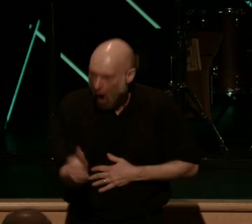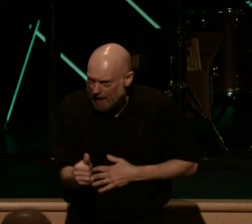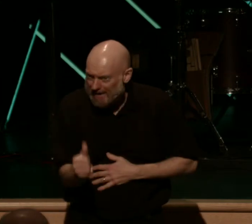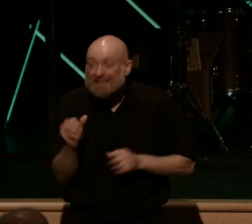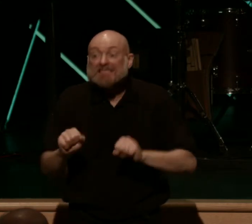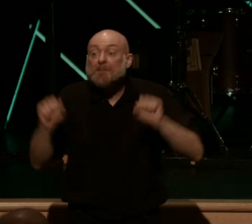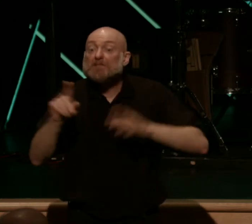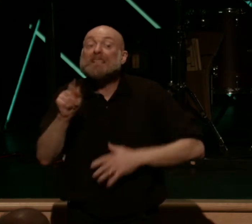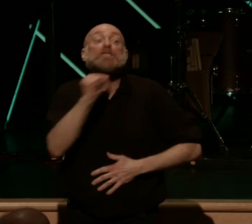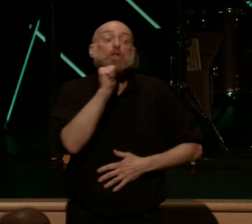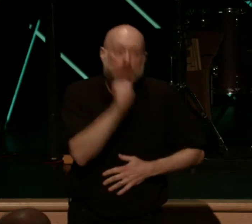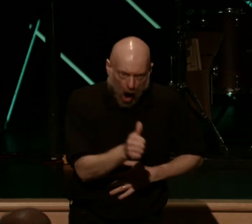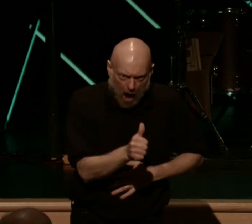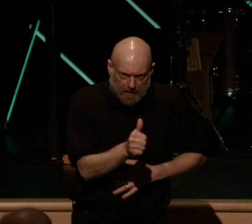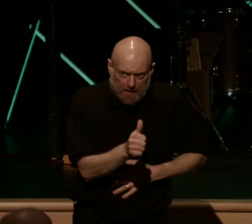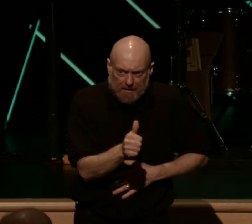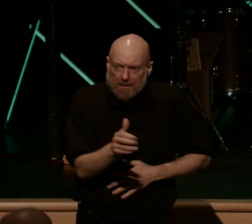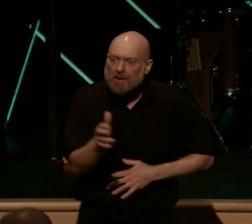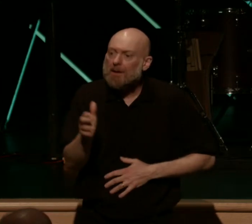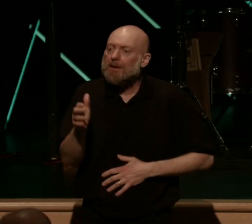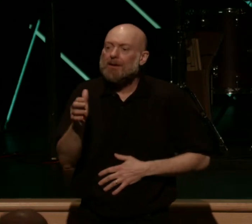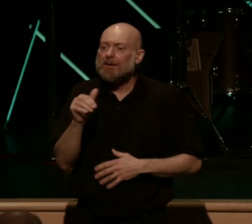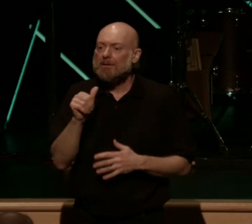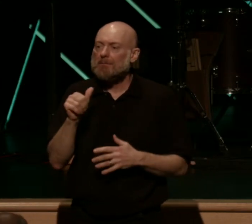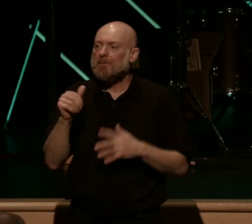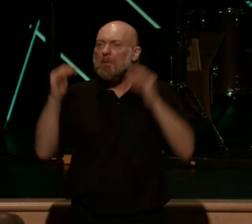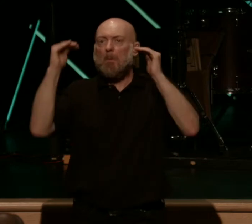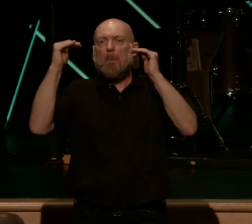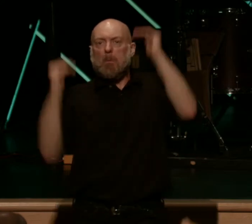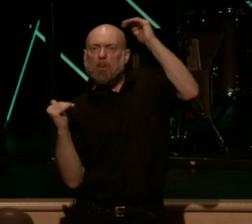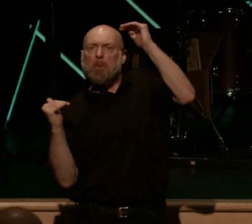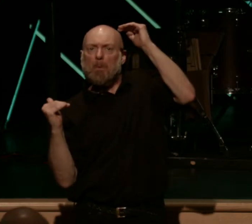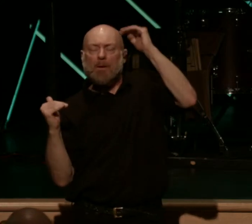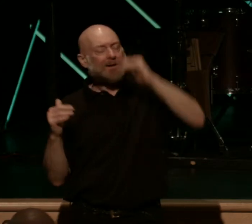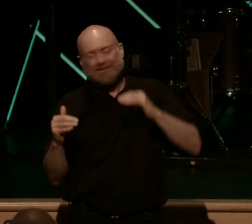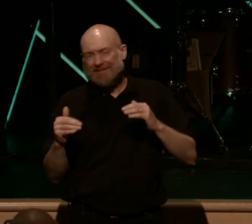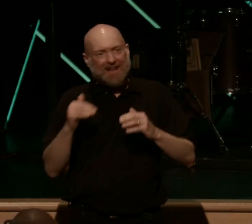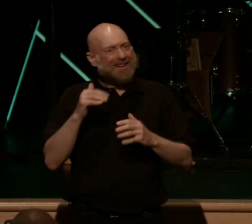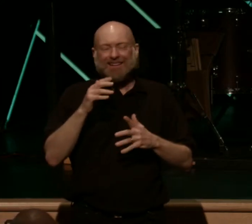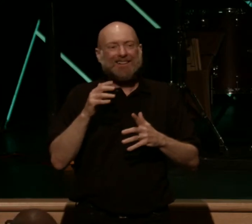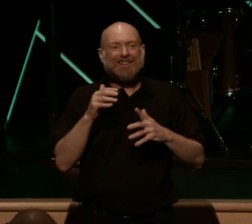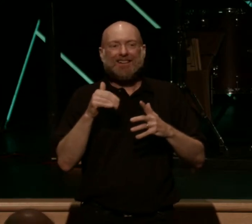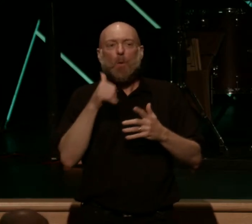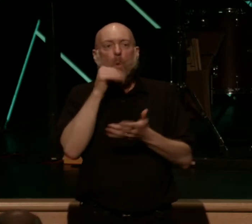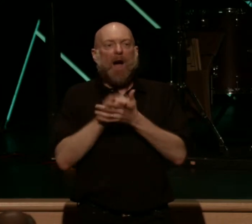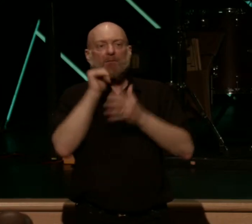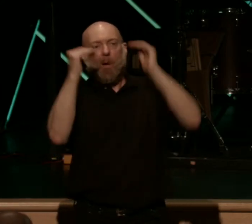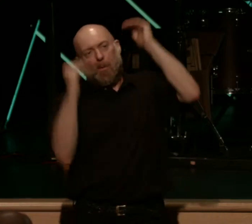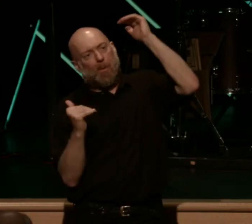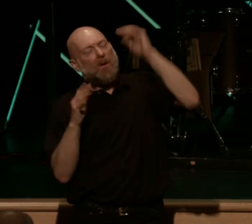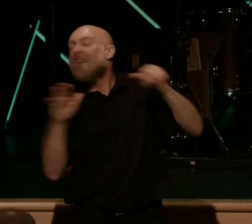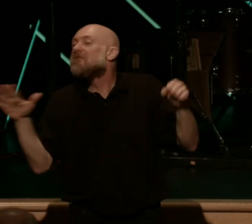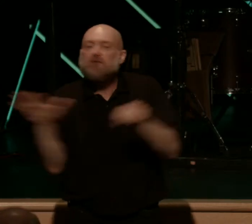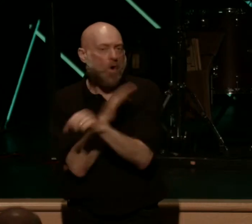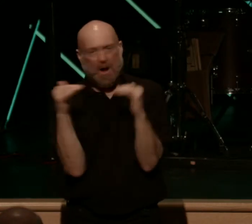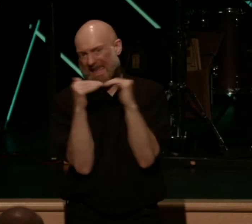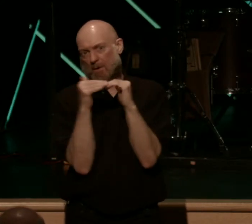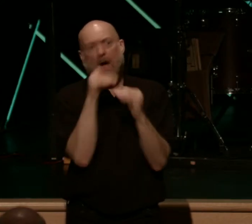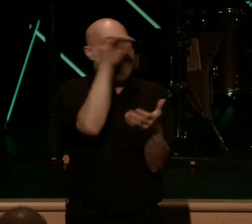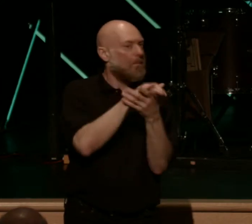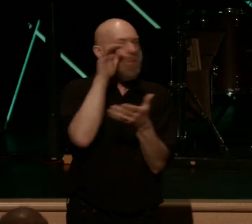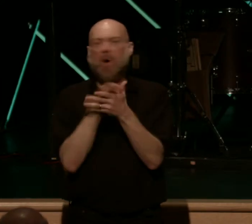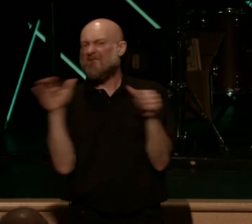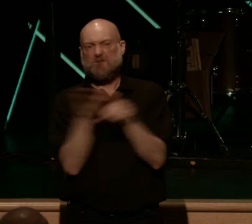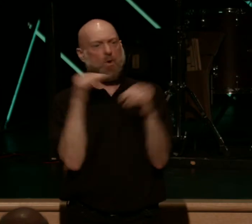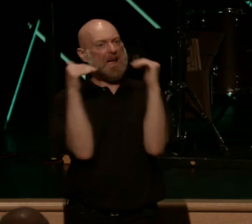biblical submission is not. It is not inequality. Husbands and wives fully equal, equal in worth, equal in